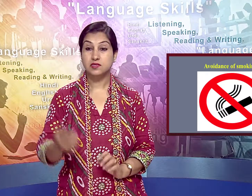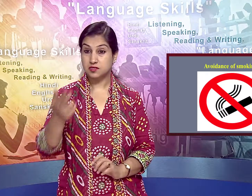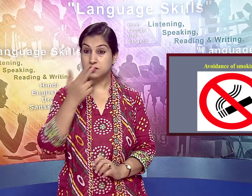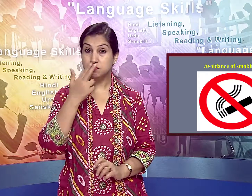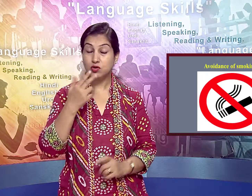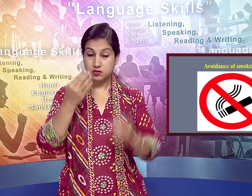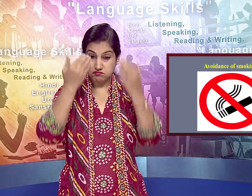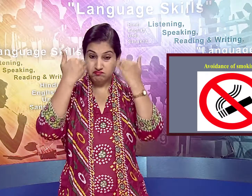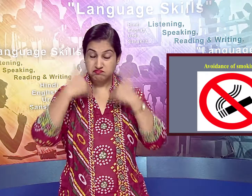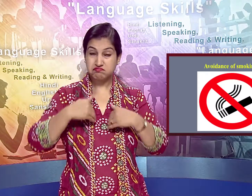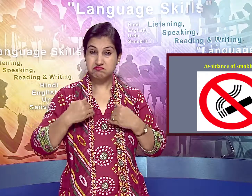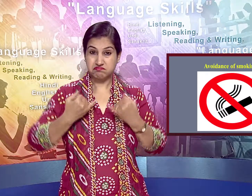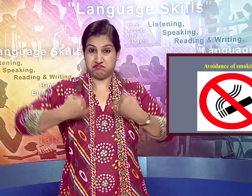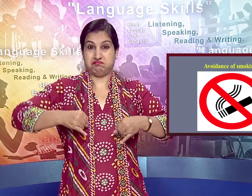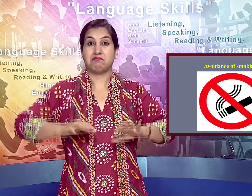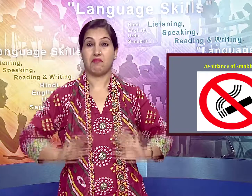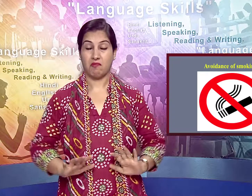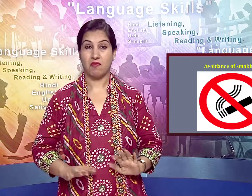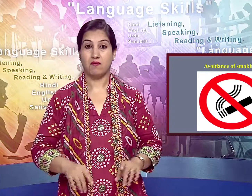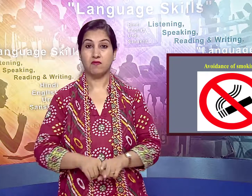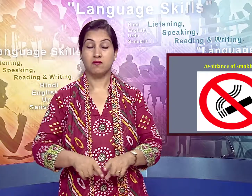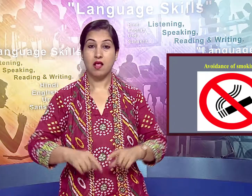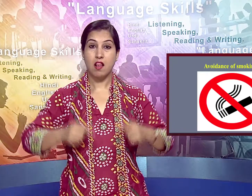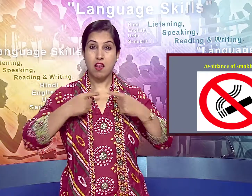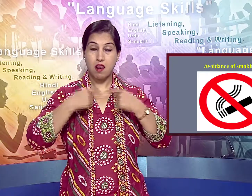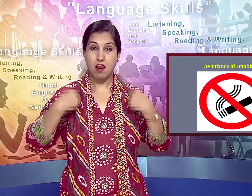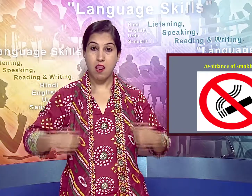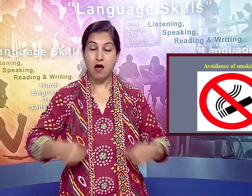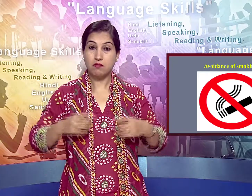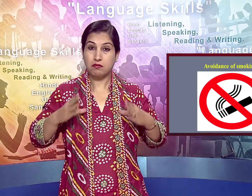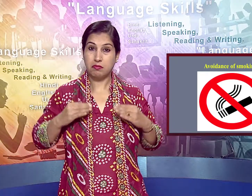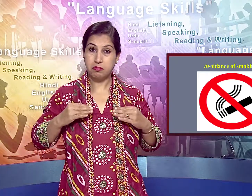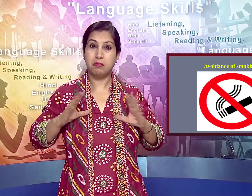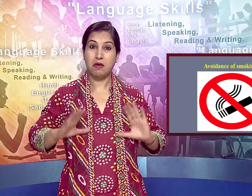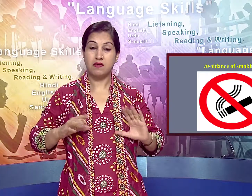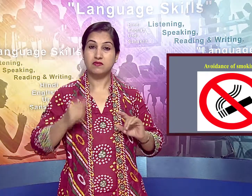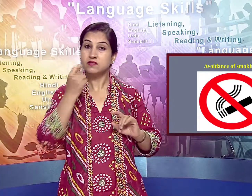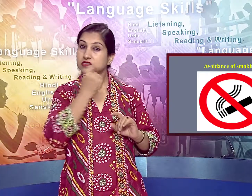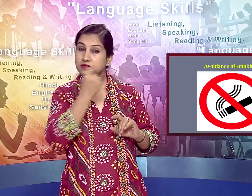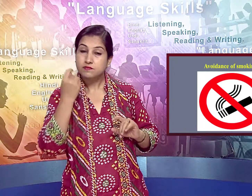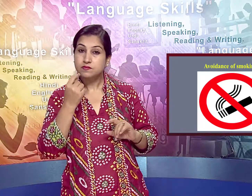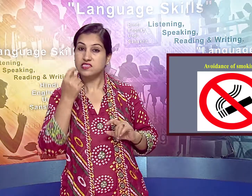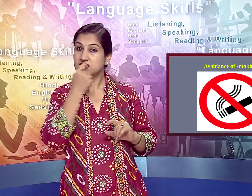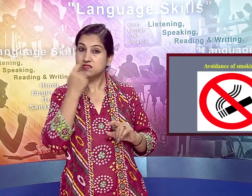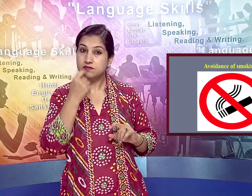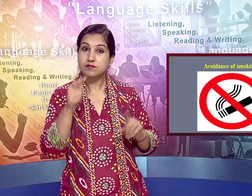Smoking is injurious to health. It damages the lung, gums, teeth,